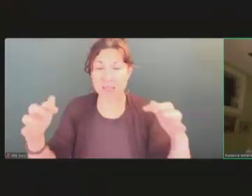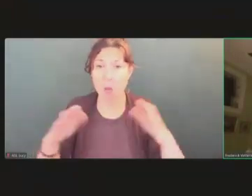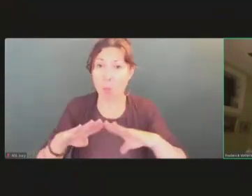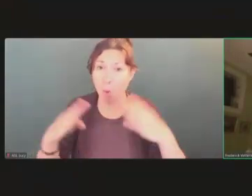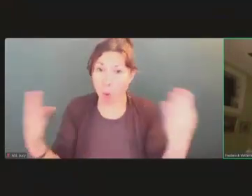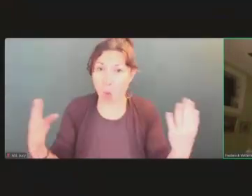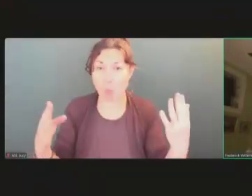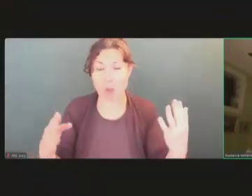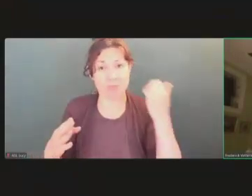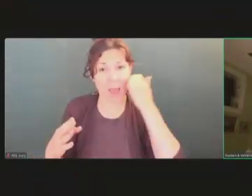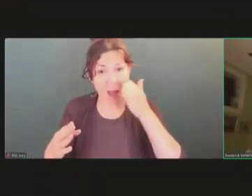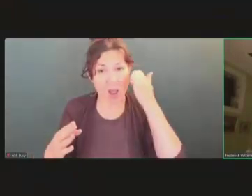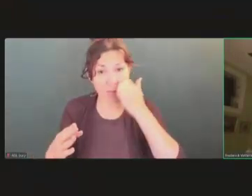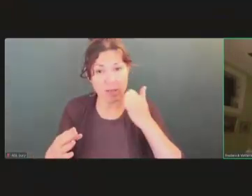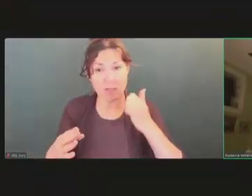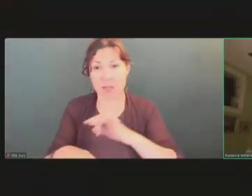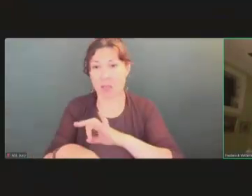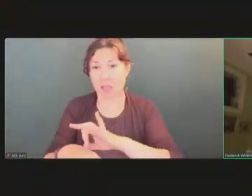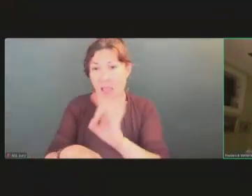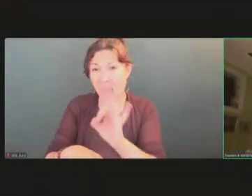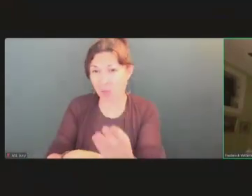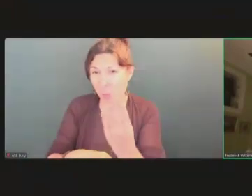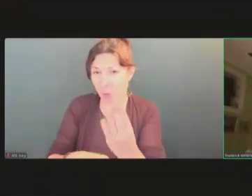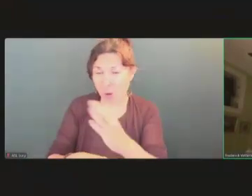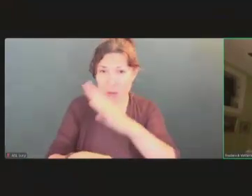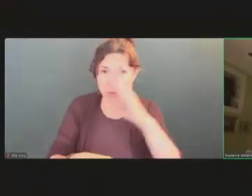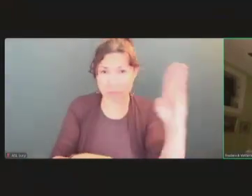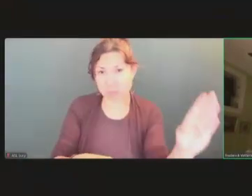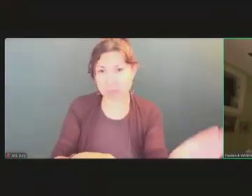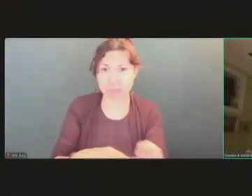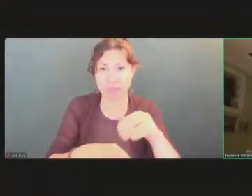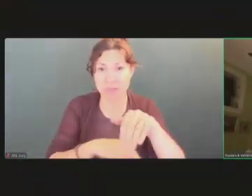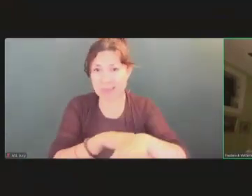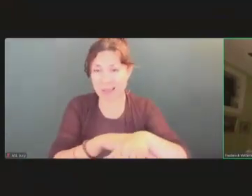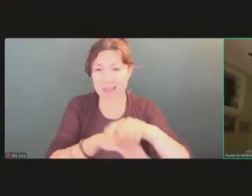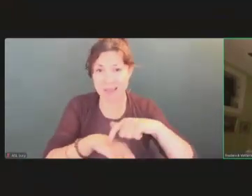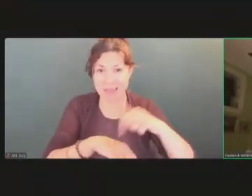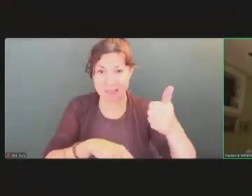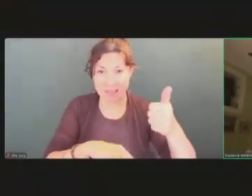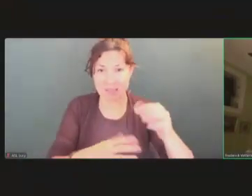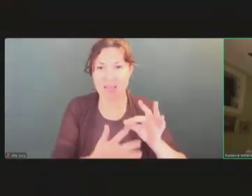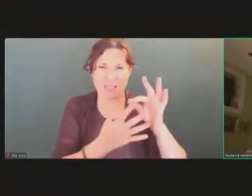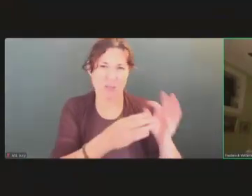It goes from 8 o'clock till 10 o'clock p.m., except for the days of professional soccer.